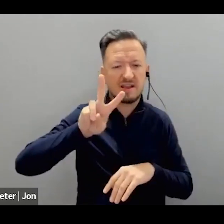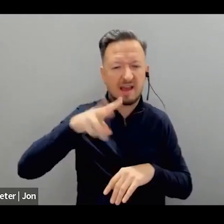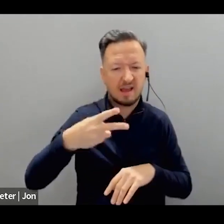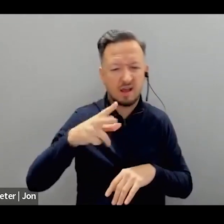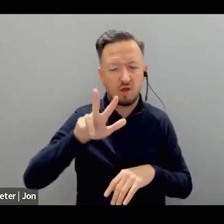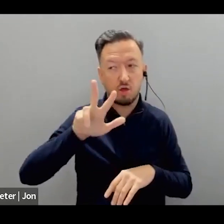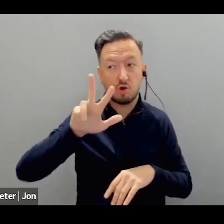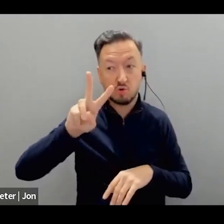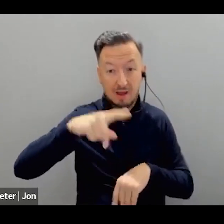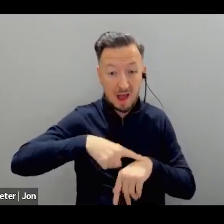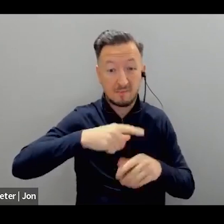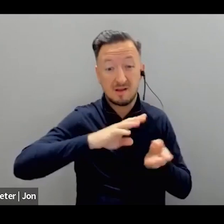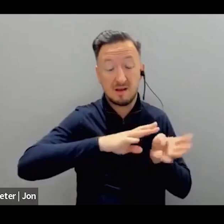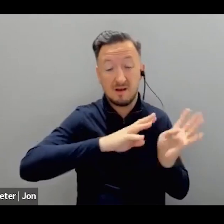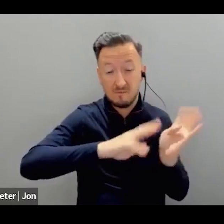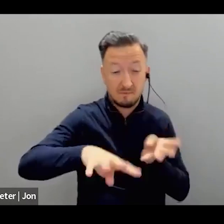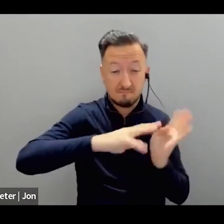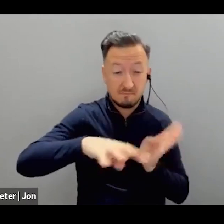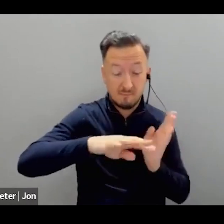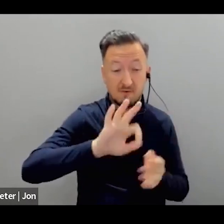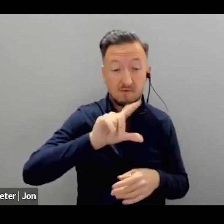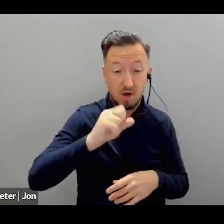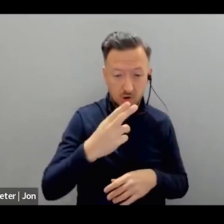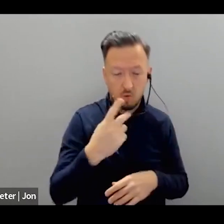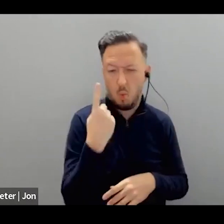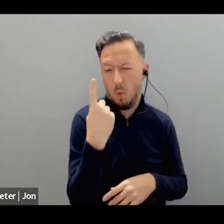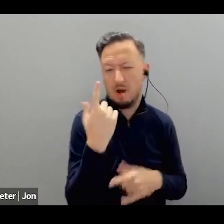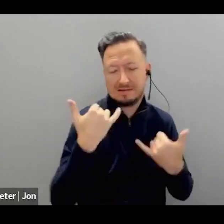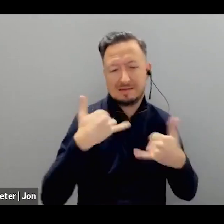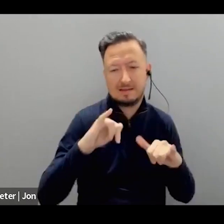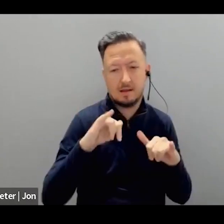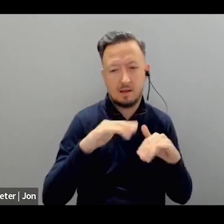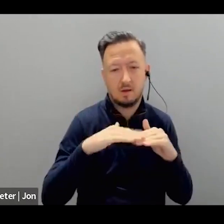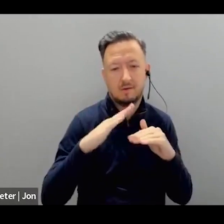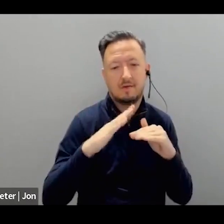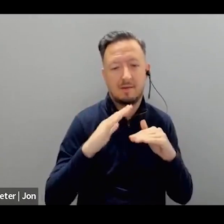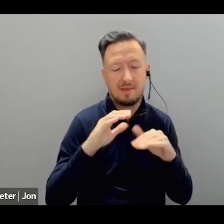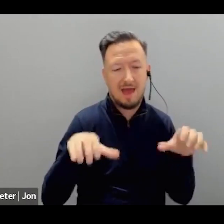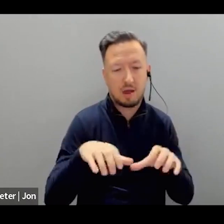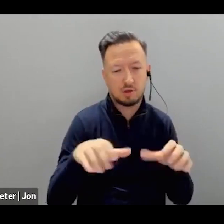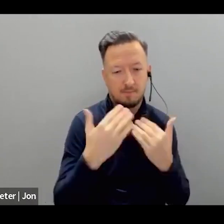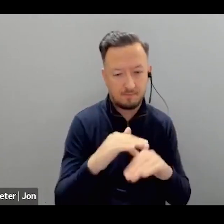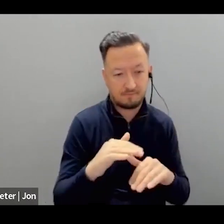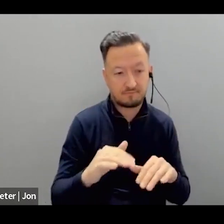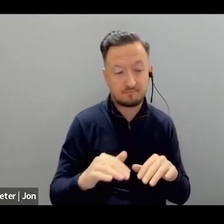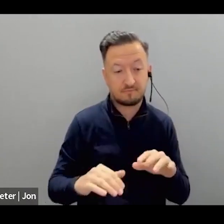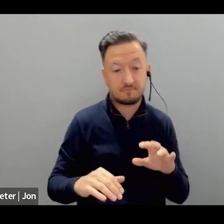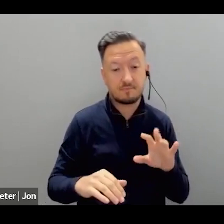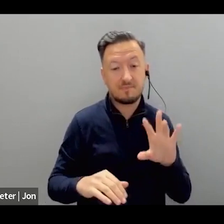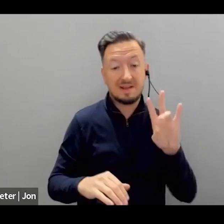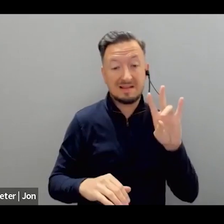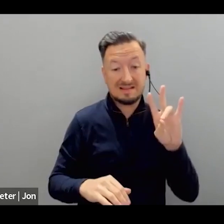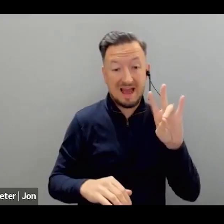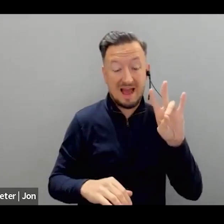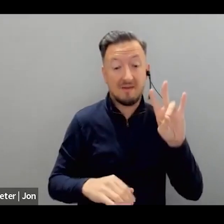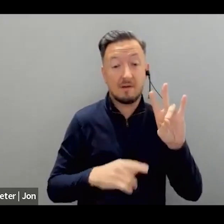still above the action limit. Yeah, so 7 initially. After flushing, that number went down to